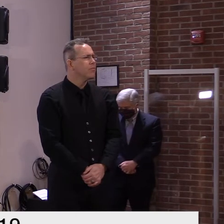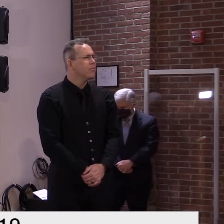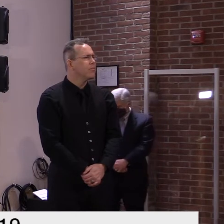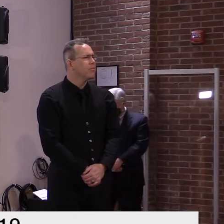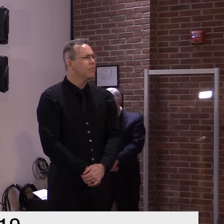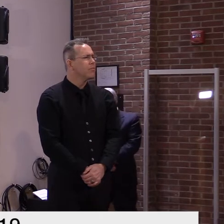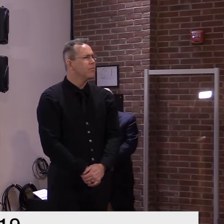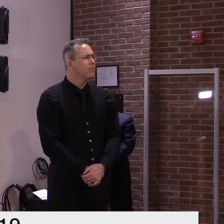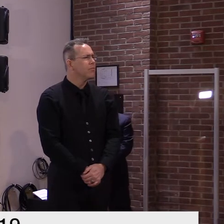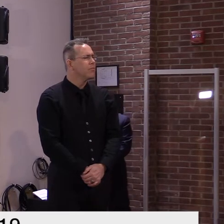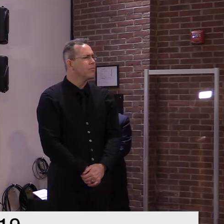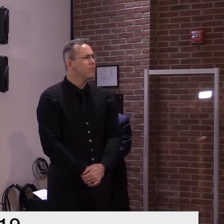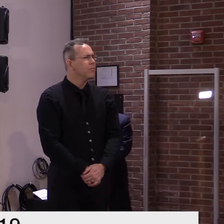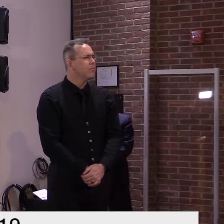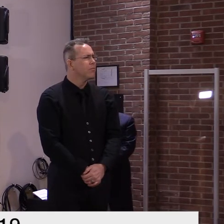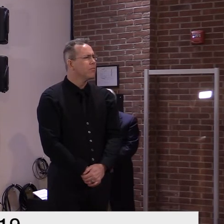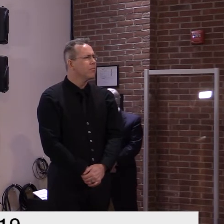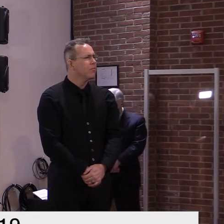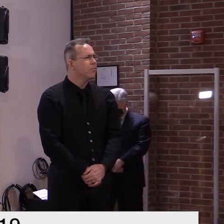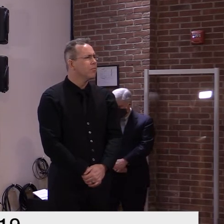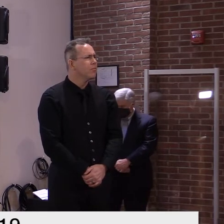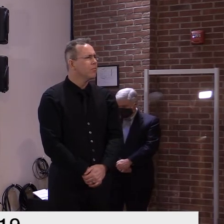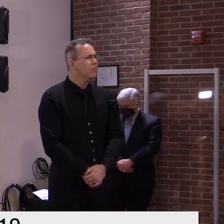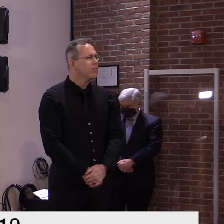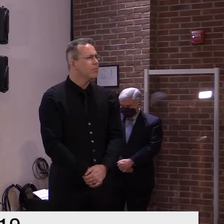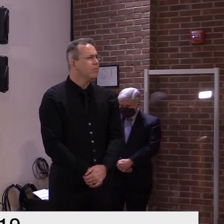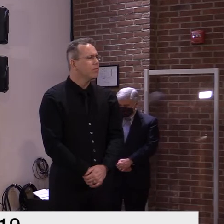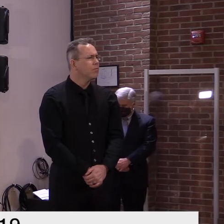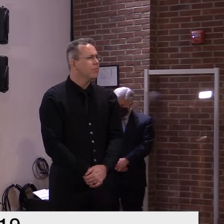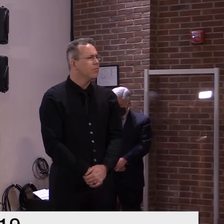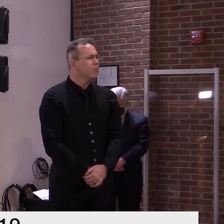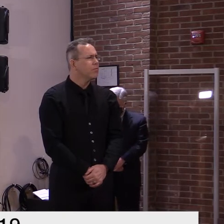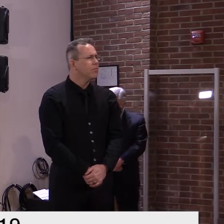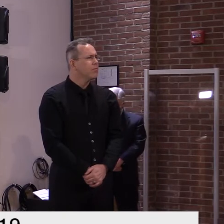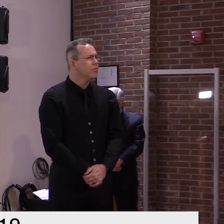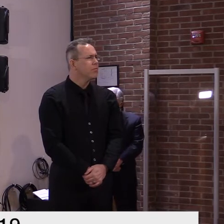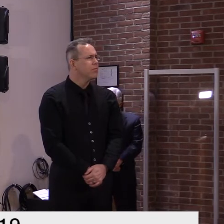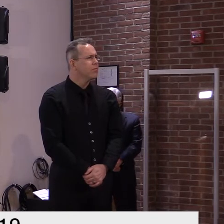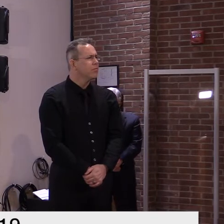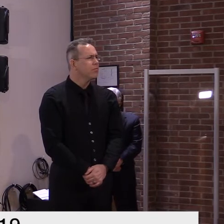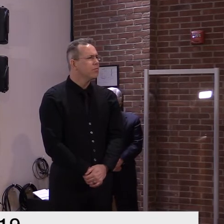past, such groups have been